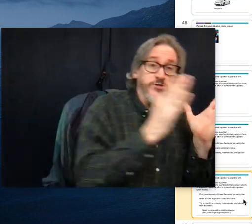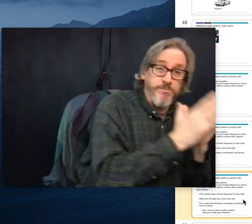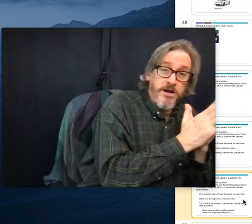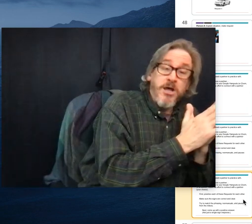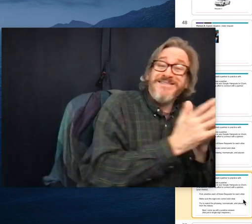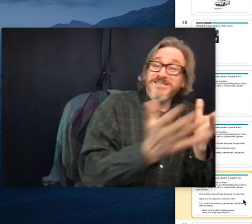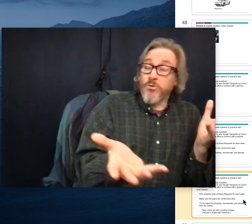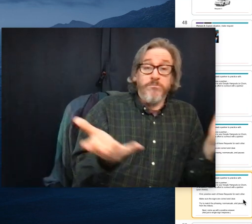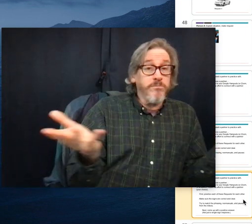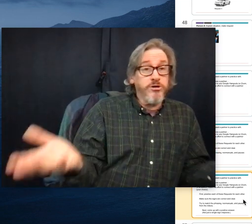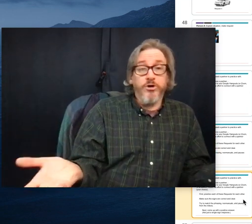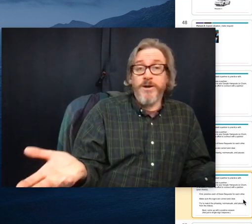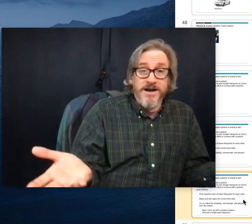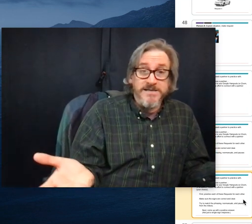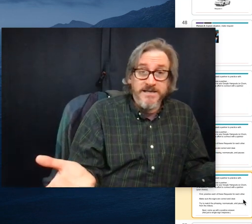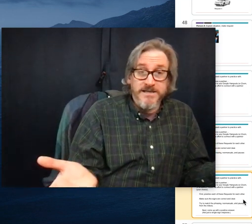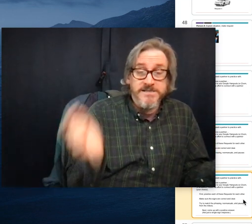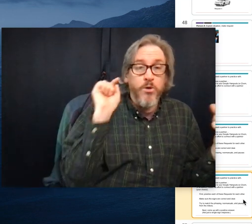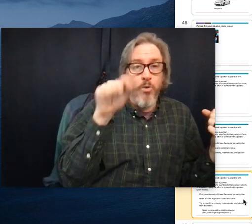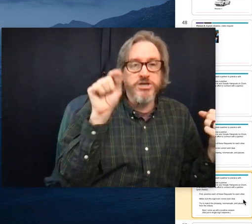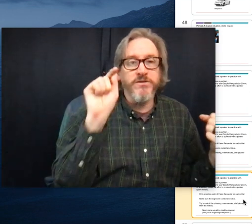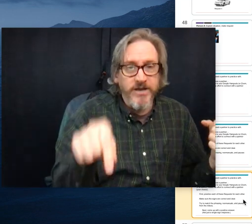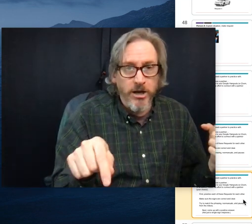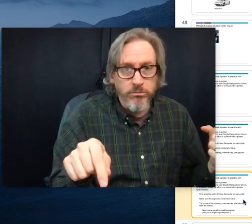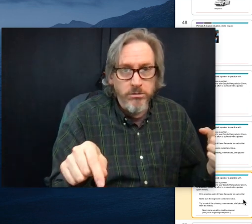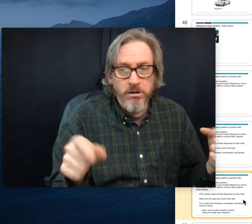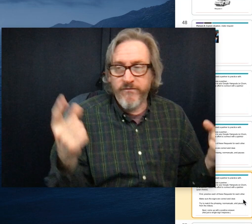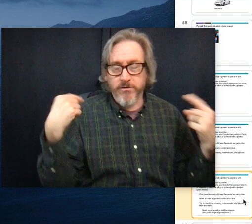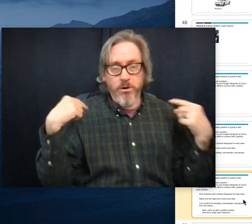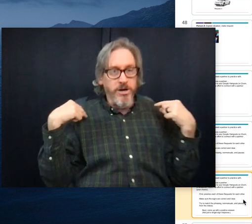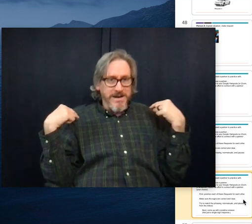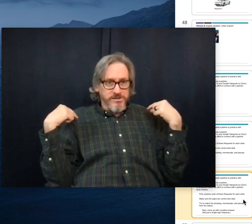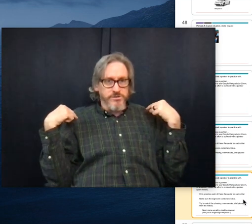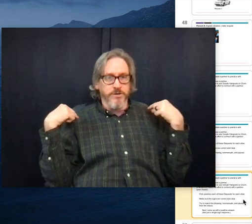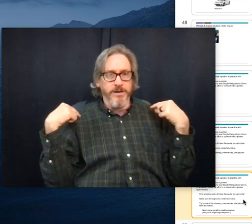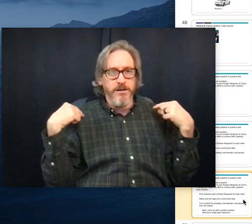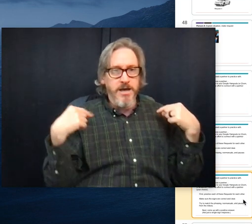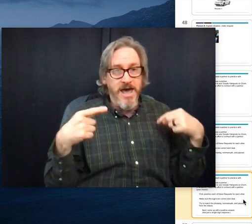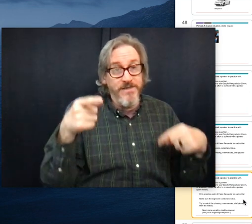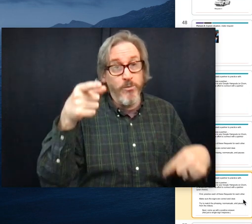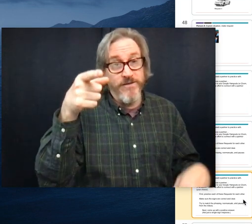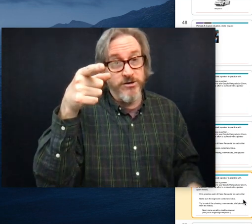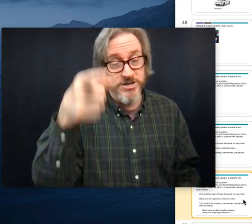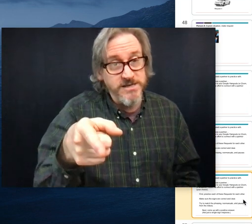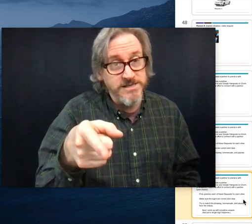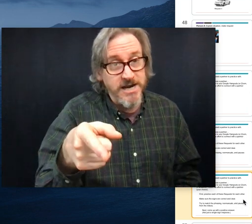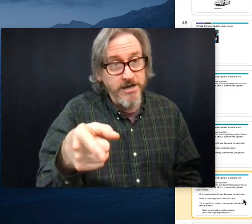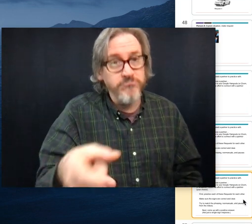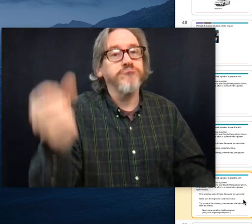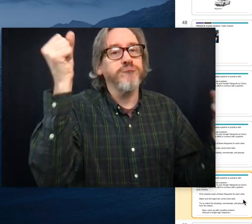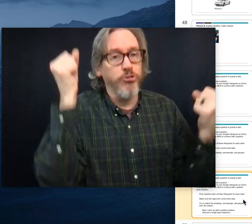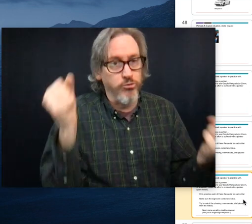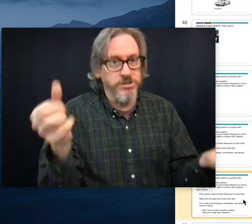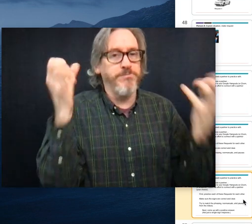right? Live. So it's like an open A. Don't do it with an L or I'll have to slap